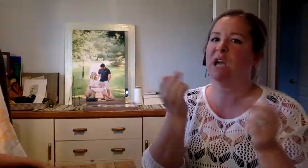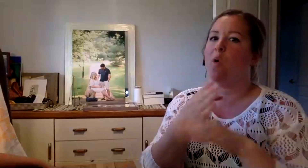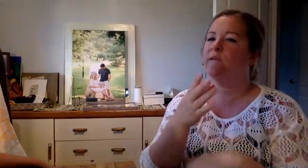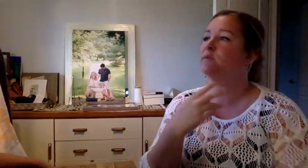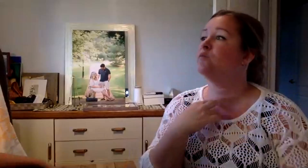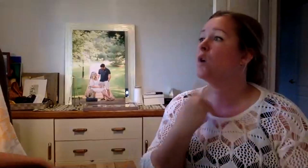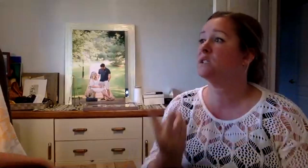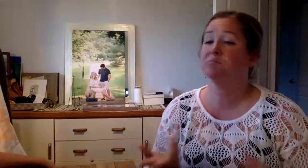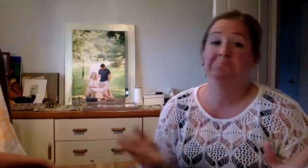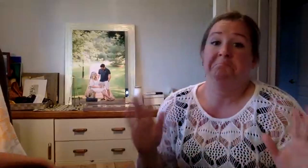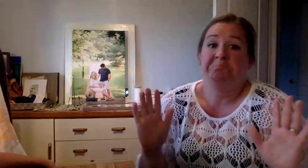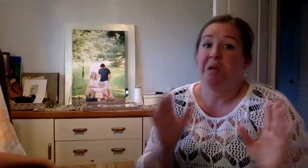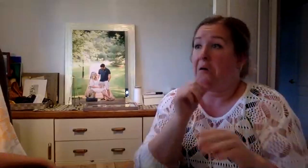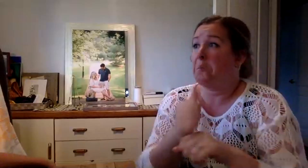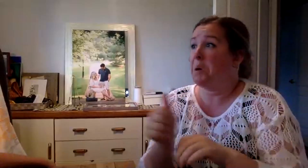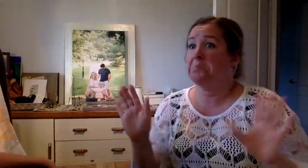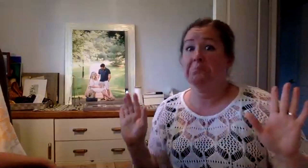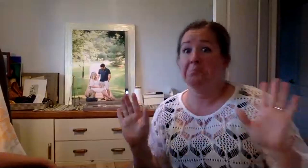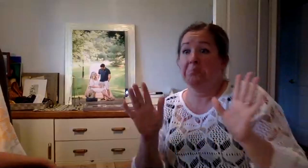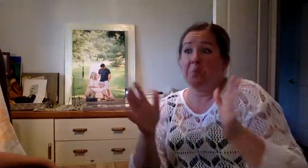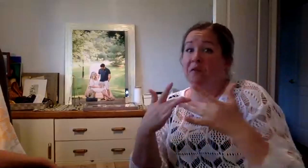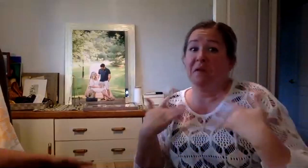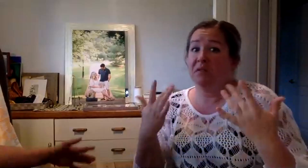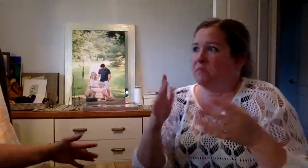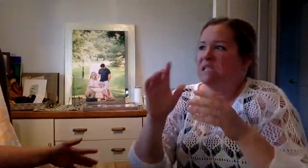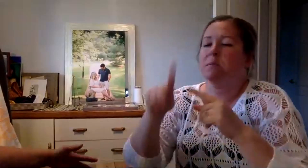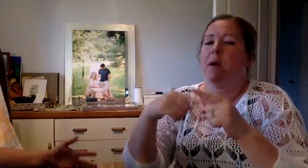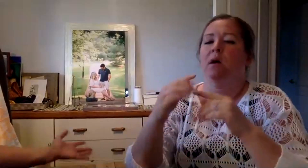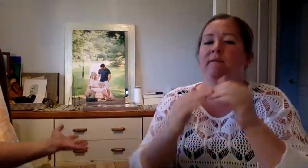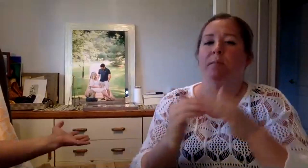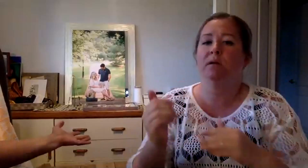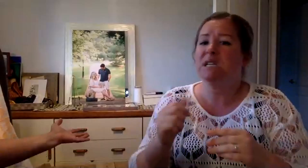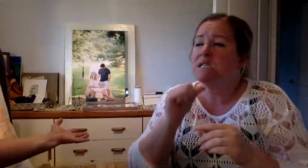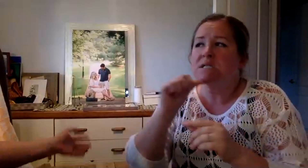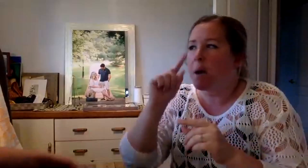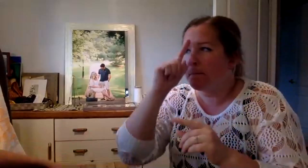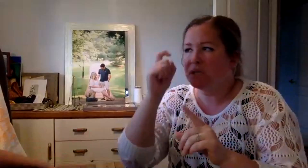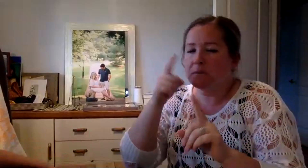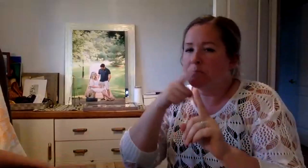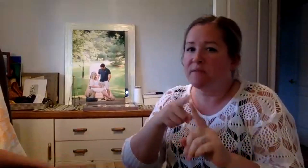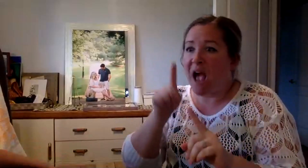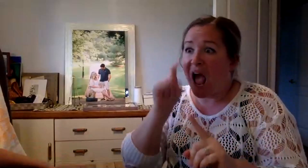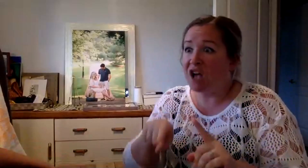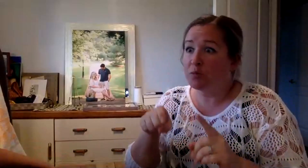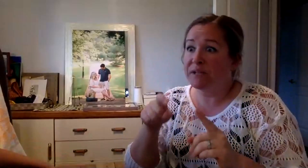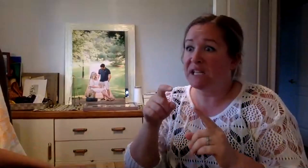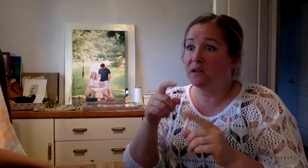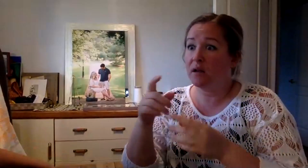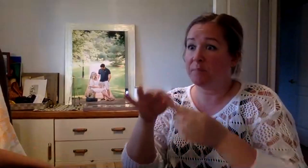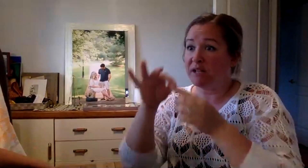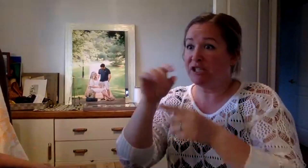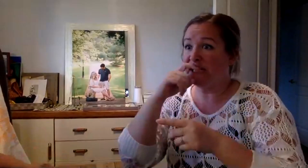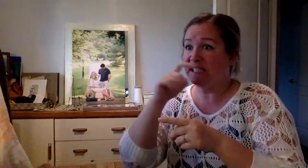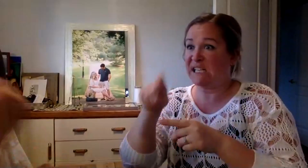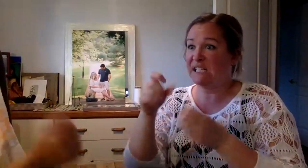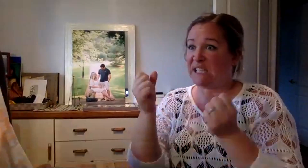kids who prefer sign over voice. And I don't blame them. I get how they feel, what's their comfortable. It's not to be